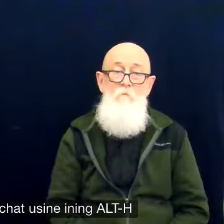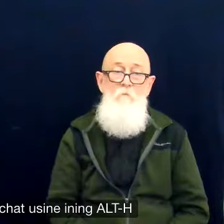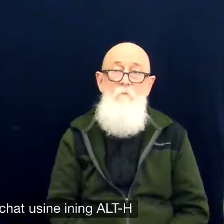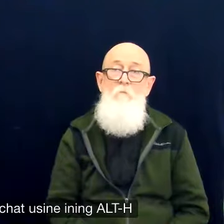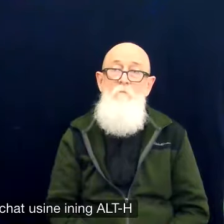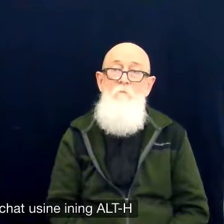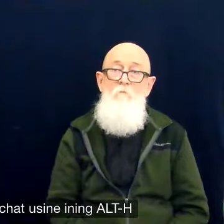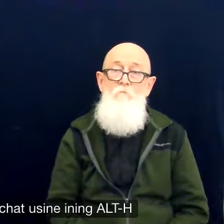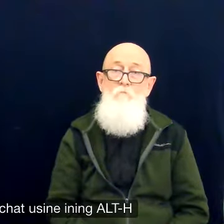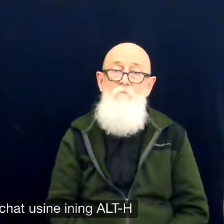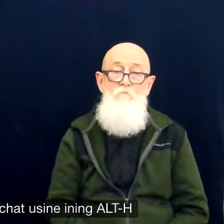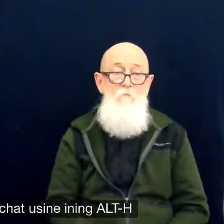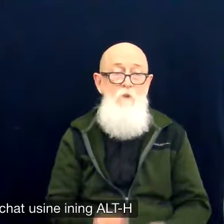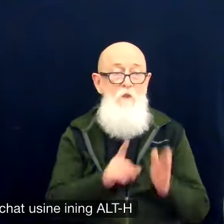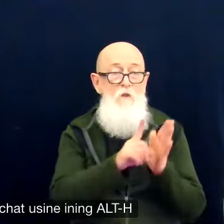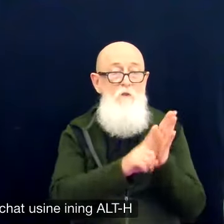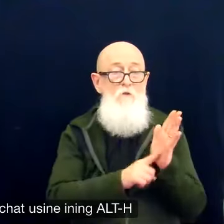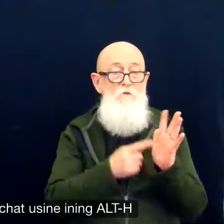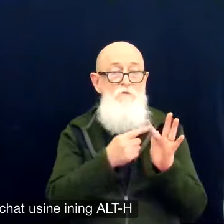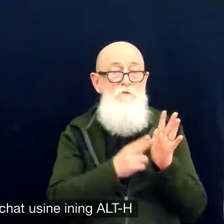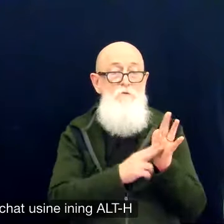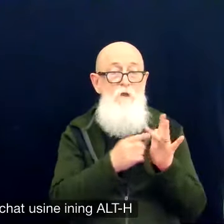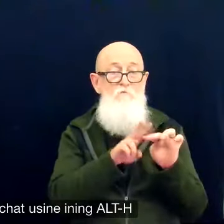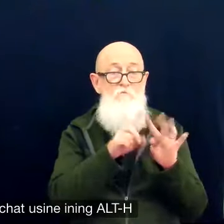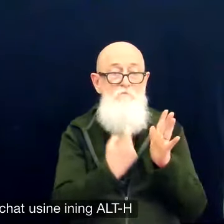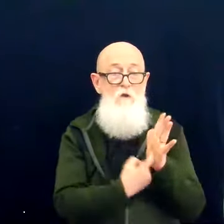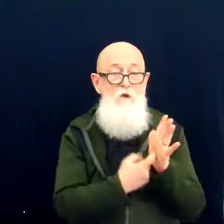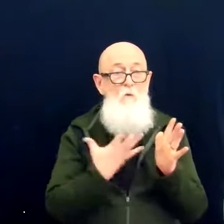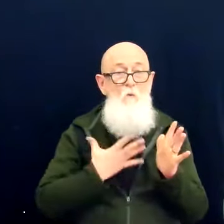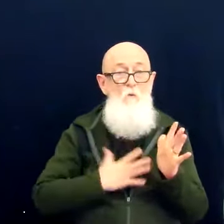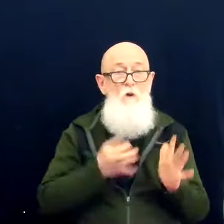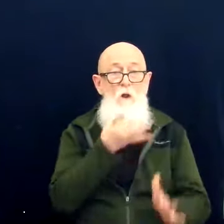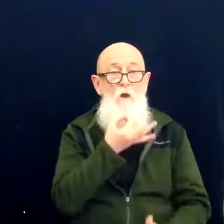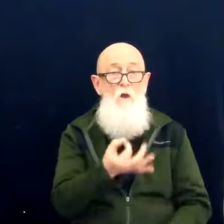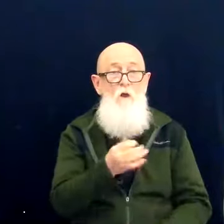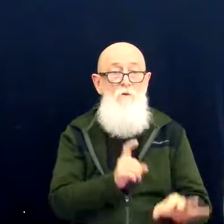Okay, we have Jennifer Weir would like to ask a question, so go ahead, Jennifer.